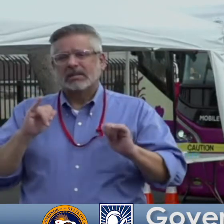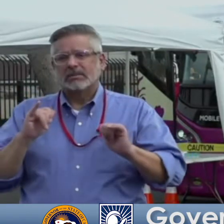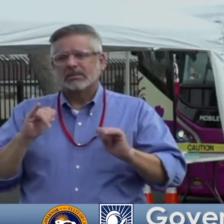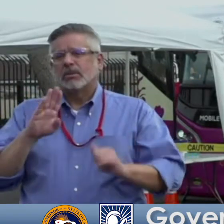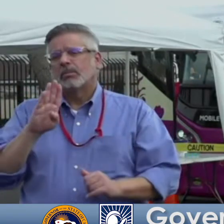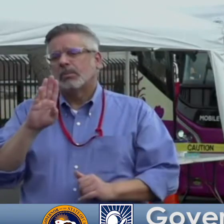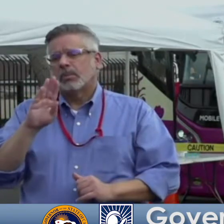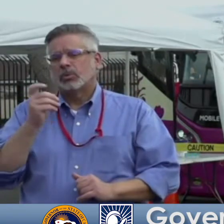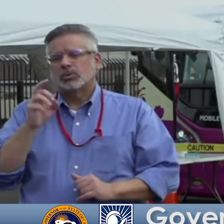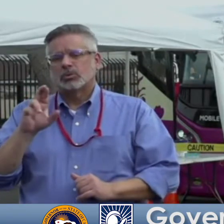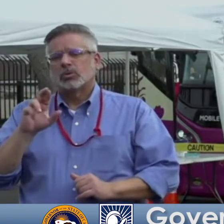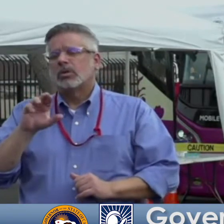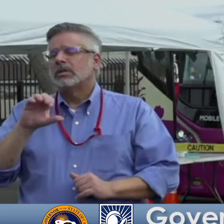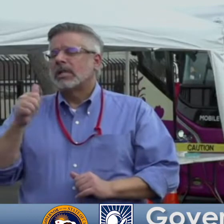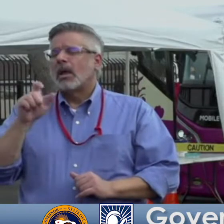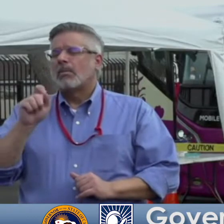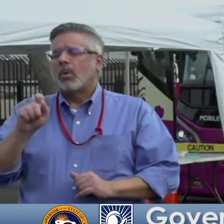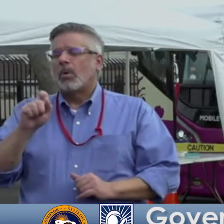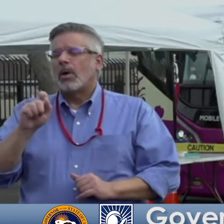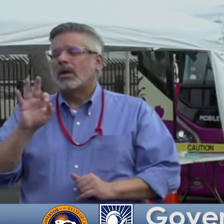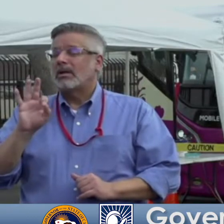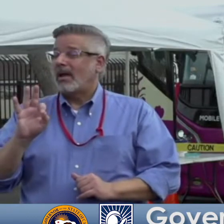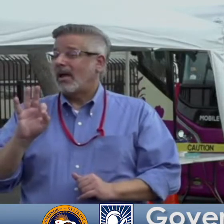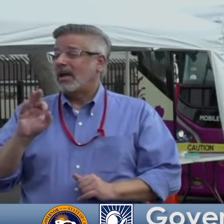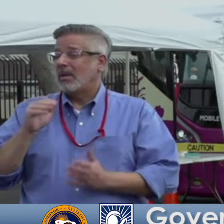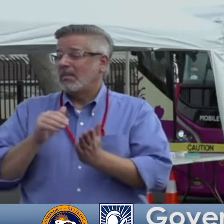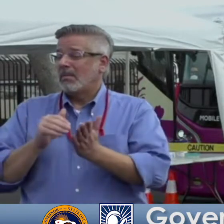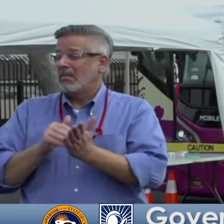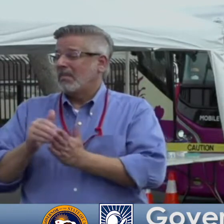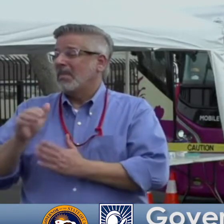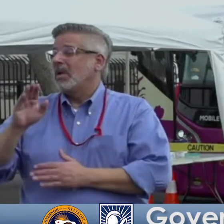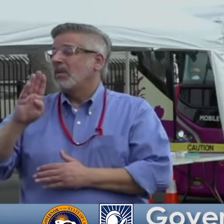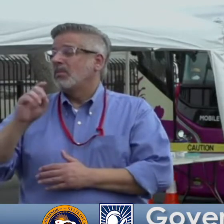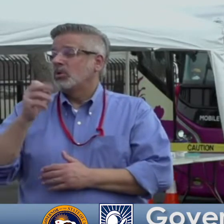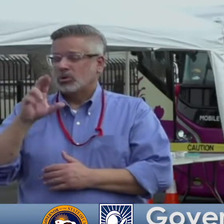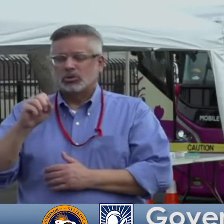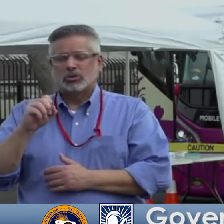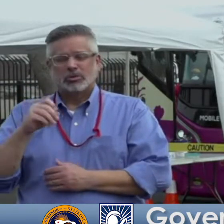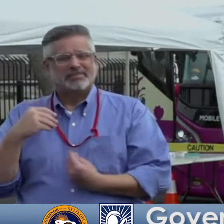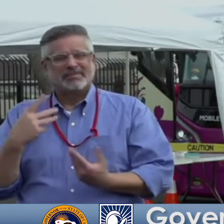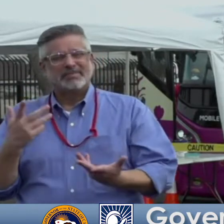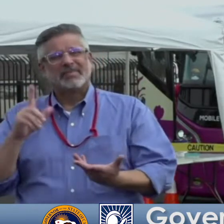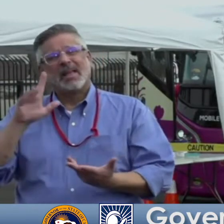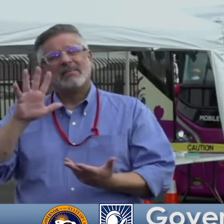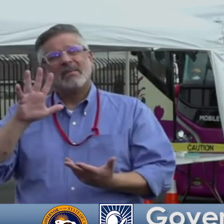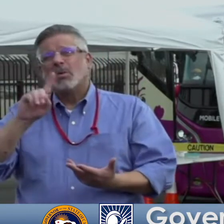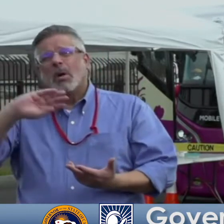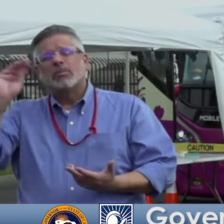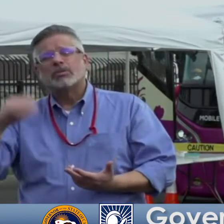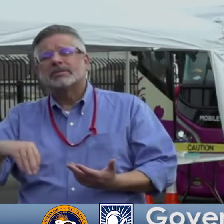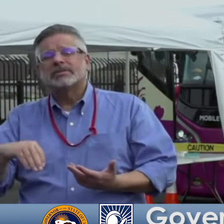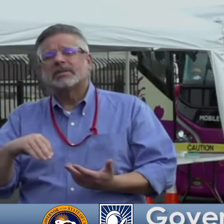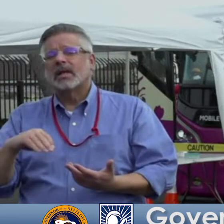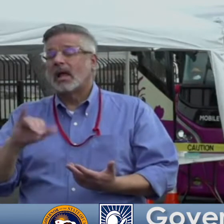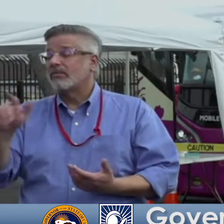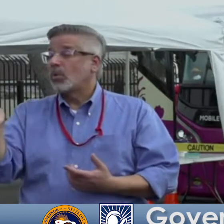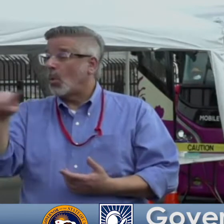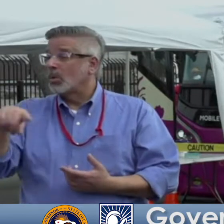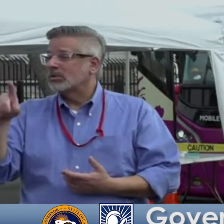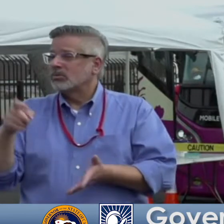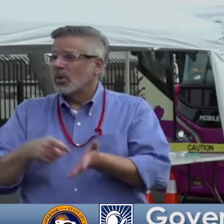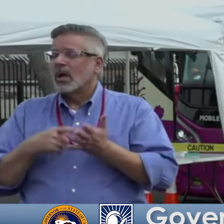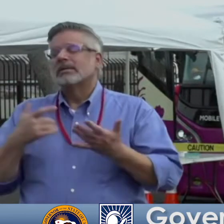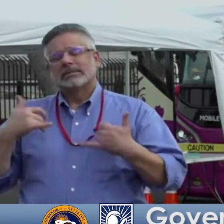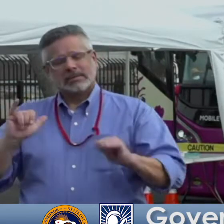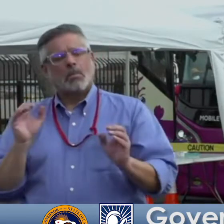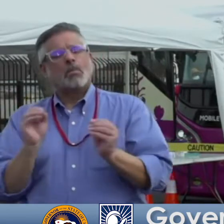boosters. Just 10.9 million boosters have been administered. It's only 51% of those eligible, and we have more work